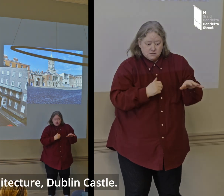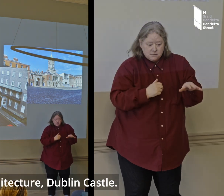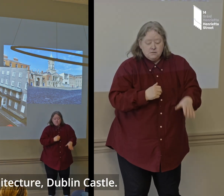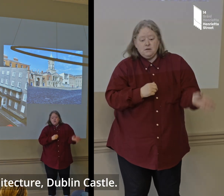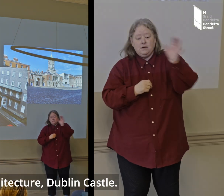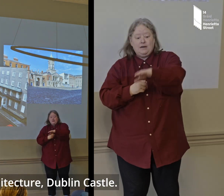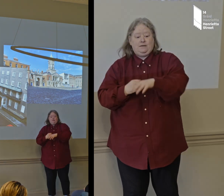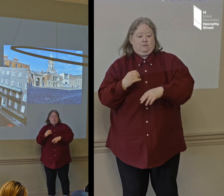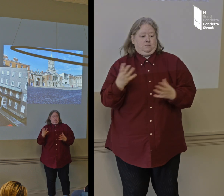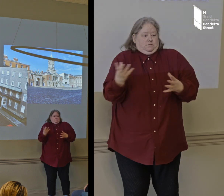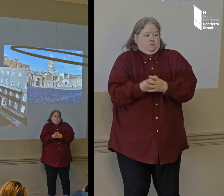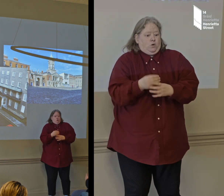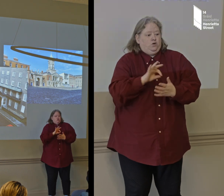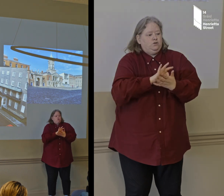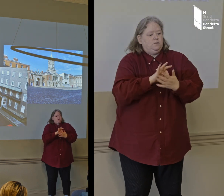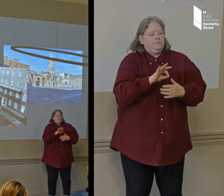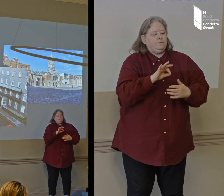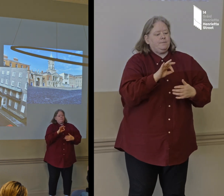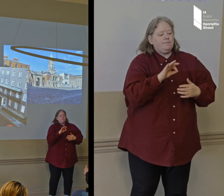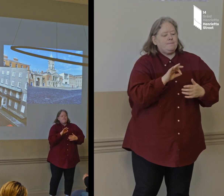Dublin Castle.